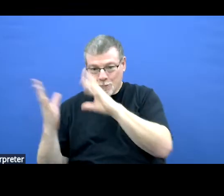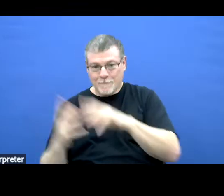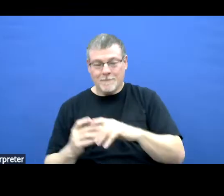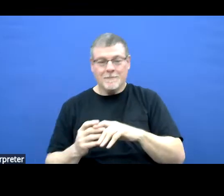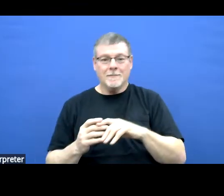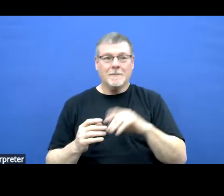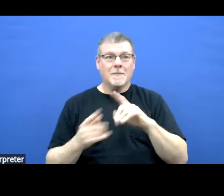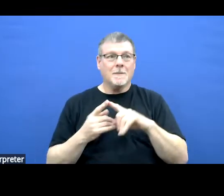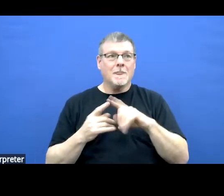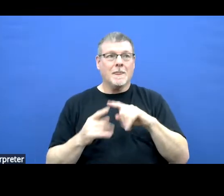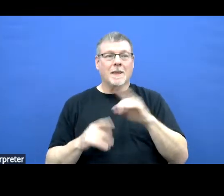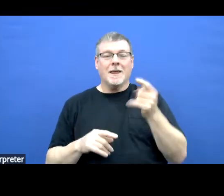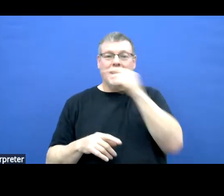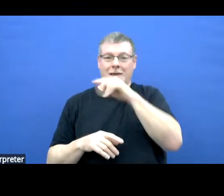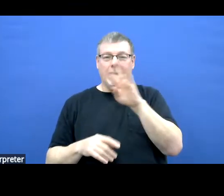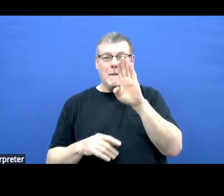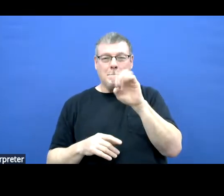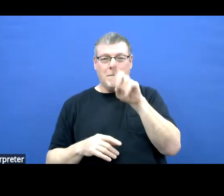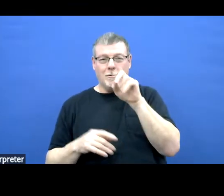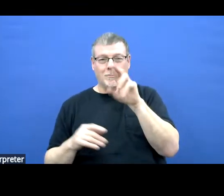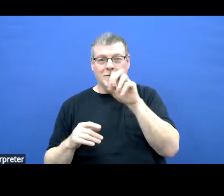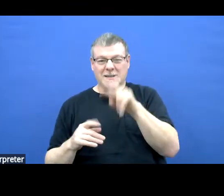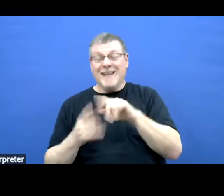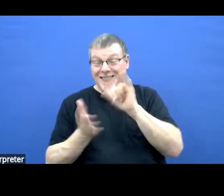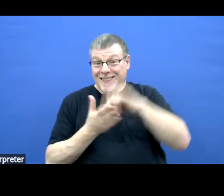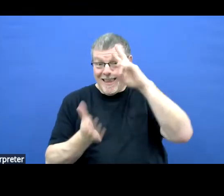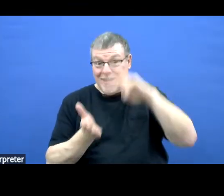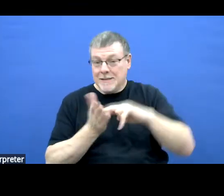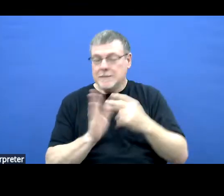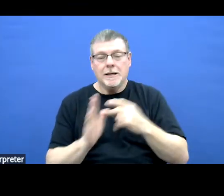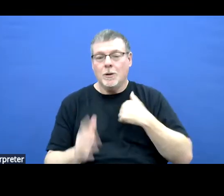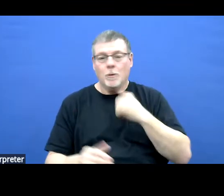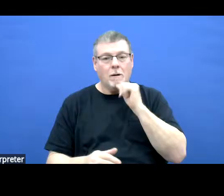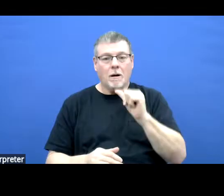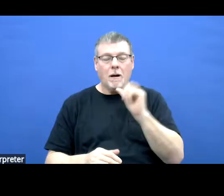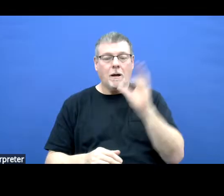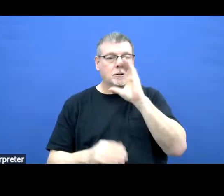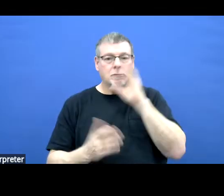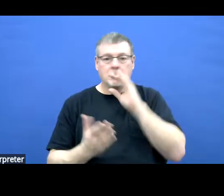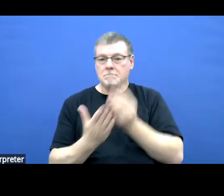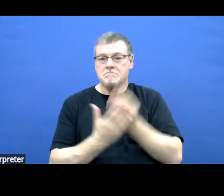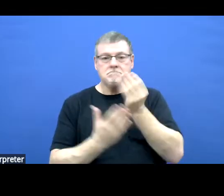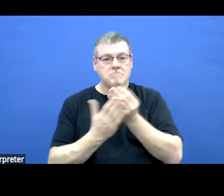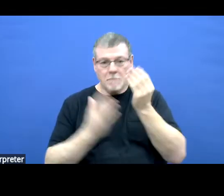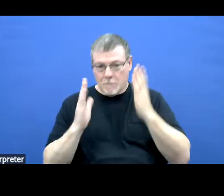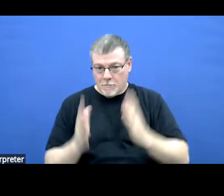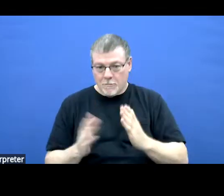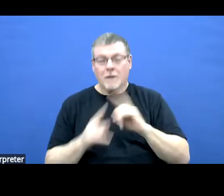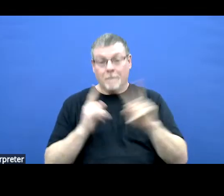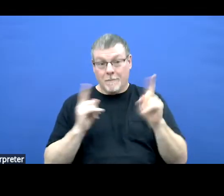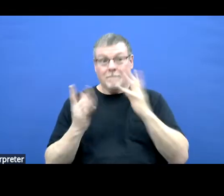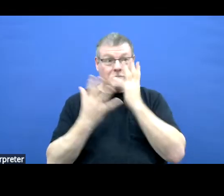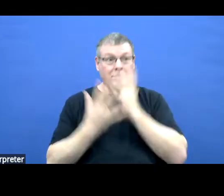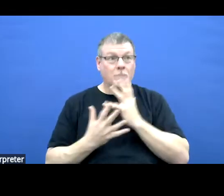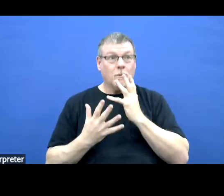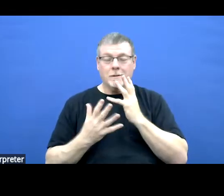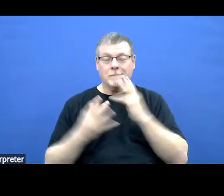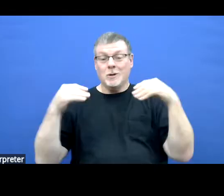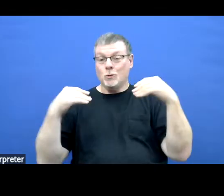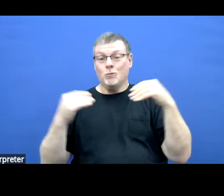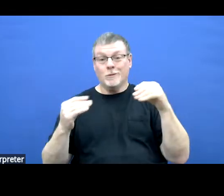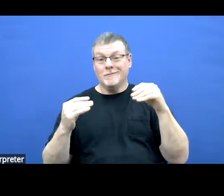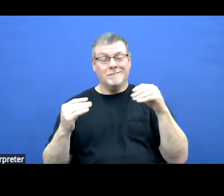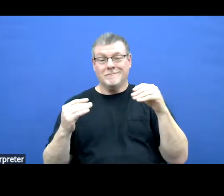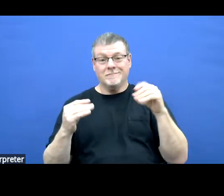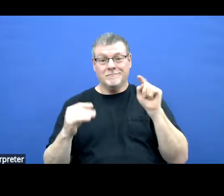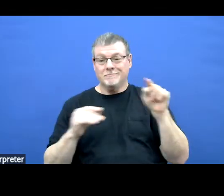over near Benderton's property. So that was fully our intent. We weren't seeking a buyer, but unfortunately, just the retail marketplace didn't